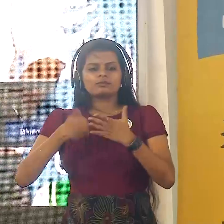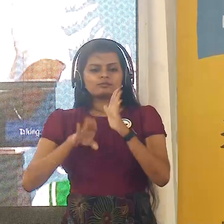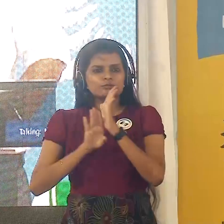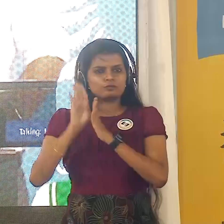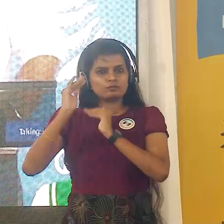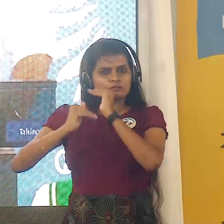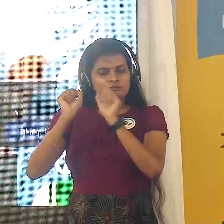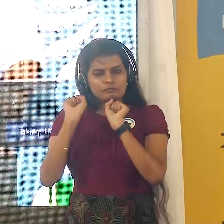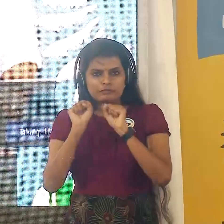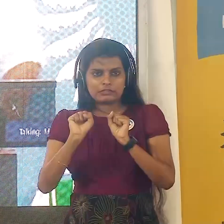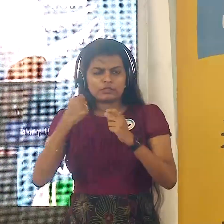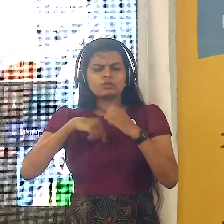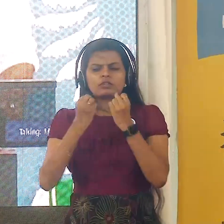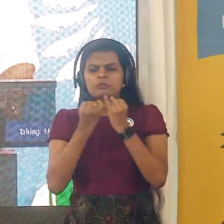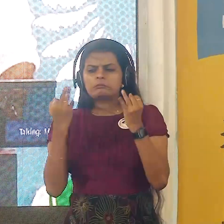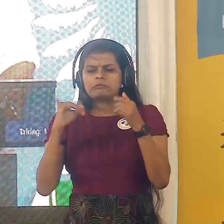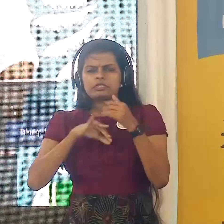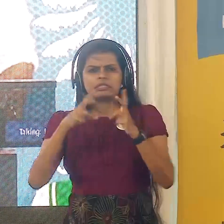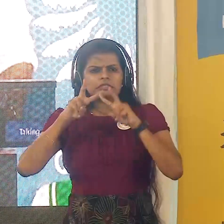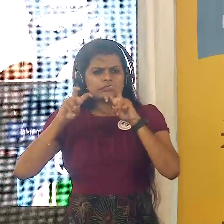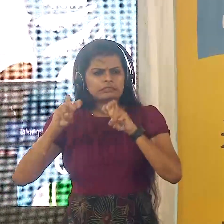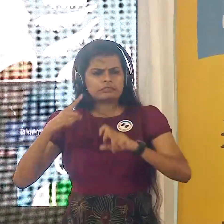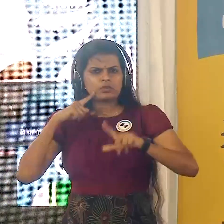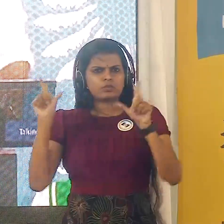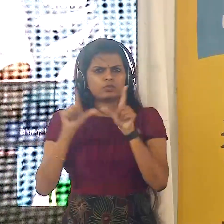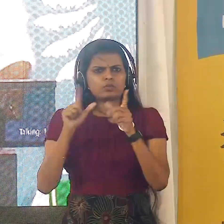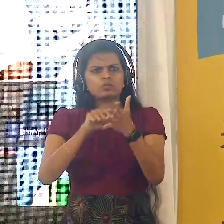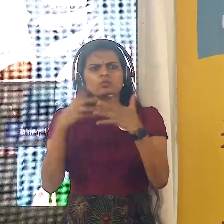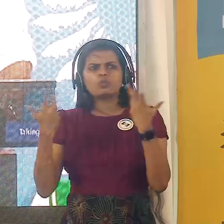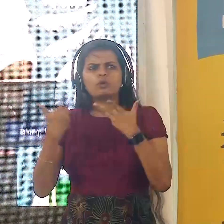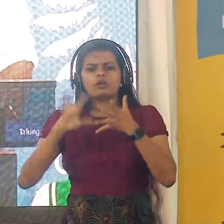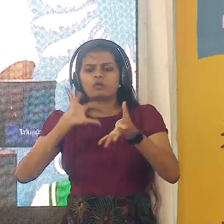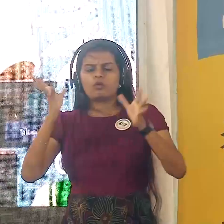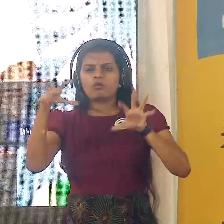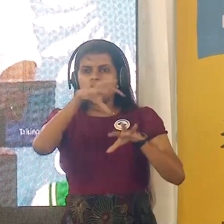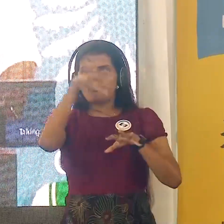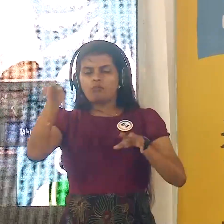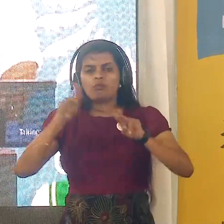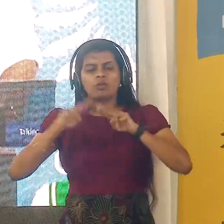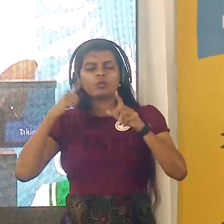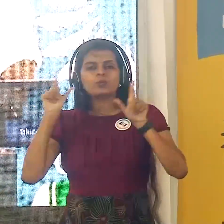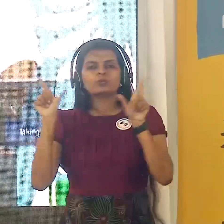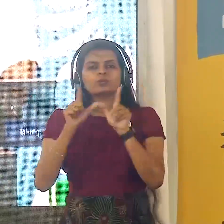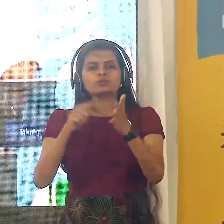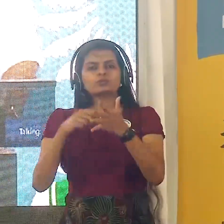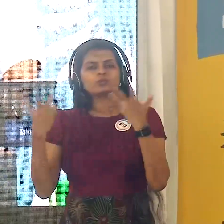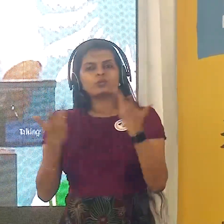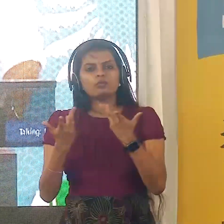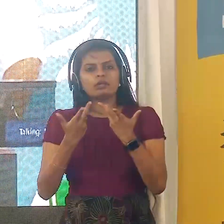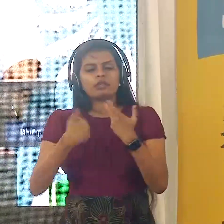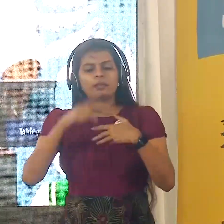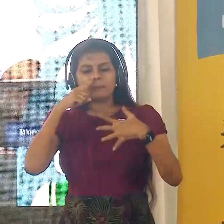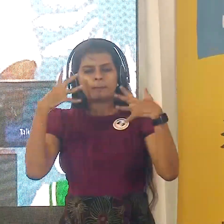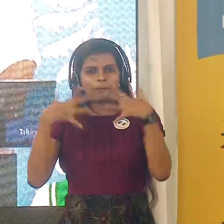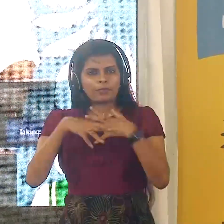growth, there are number of studies and examples from across the world which shows that when women